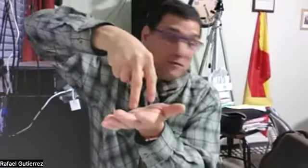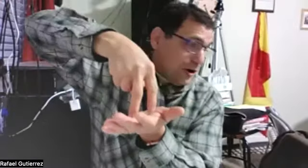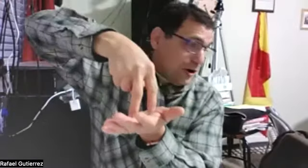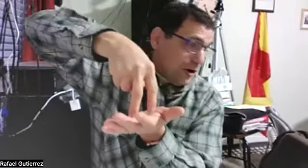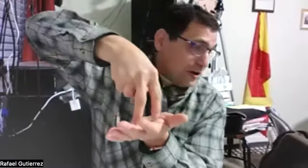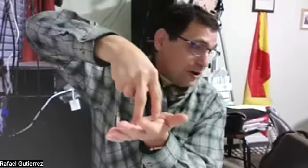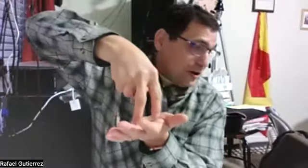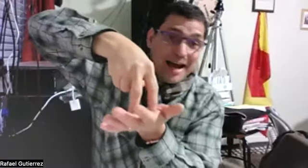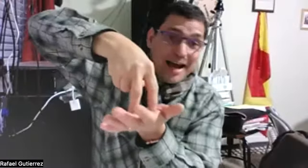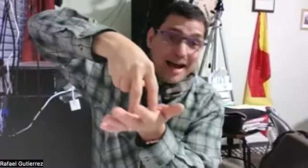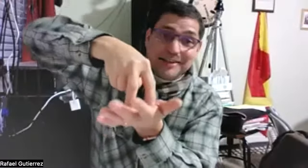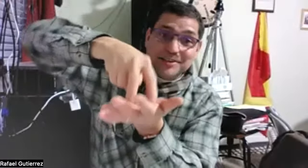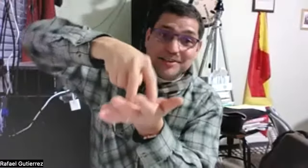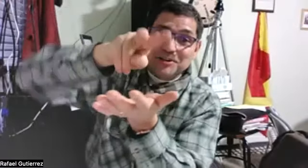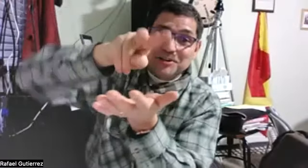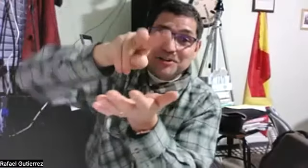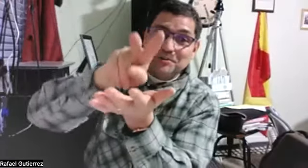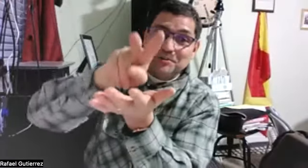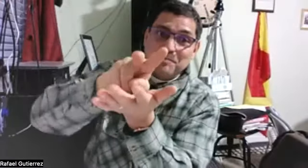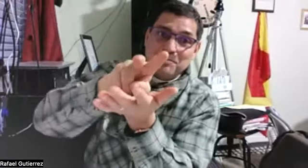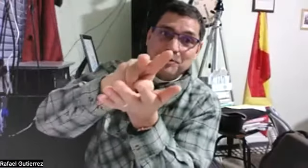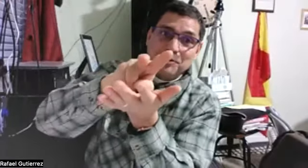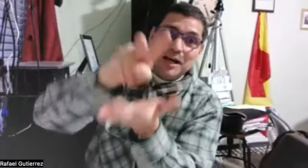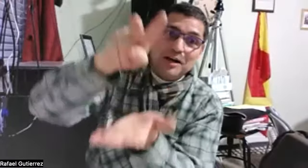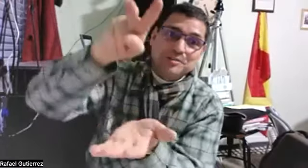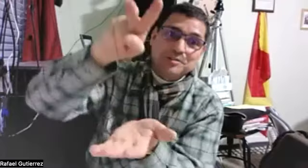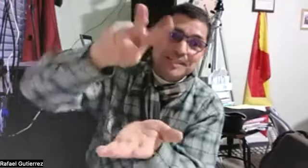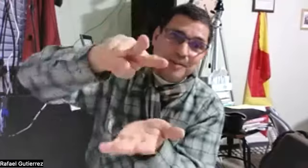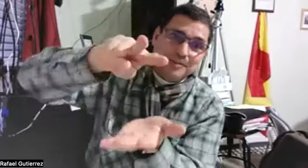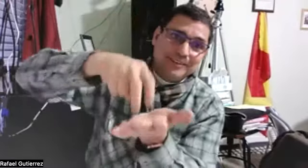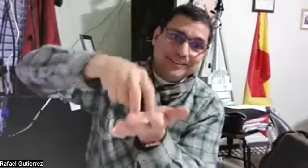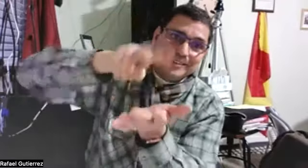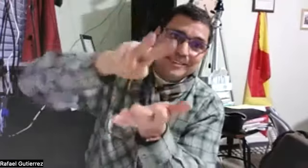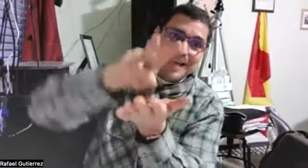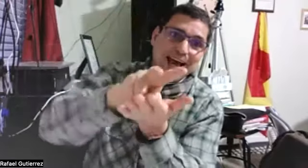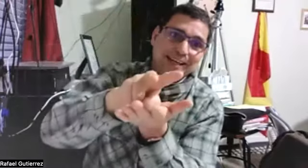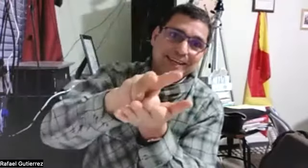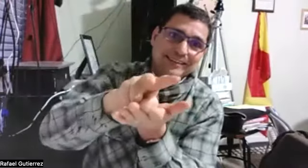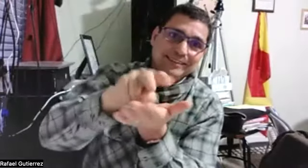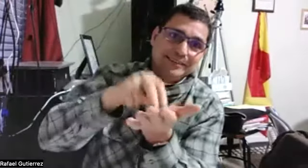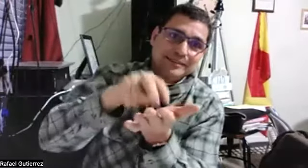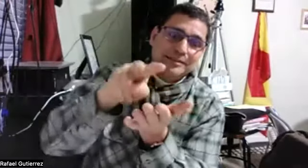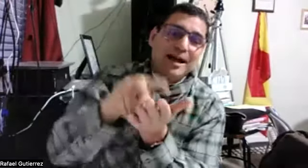For slide, you're just going to put it upside down. Slide,